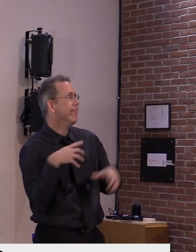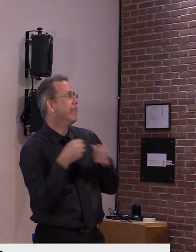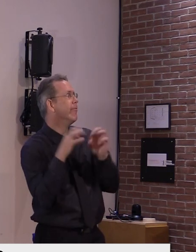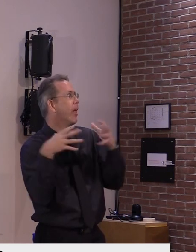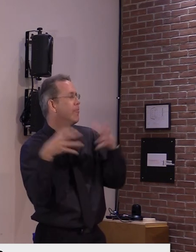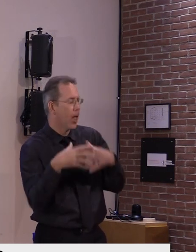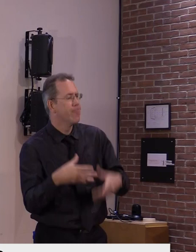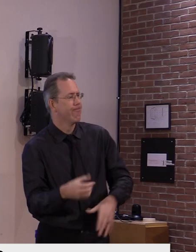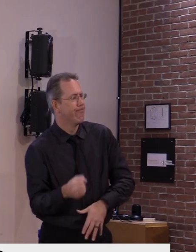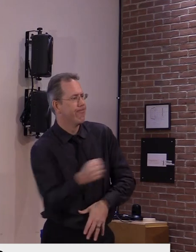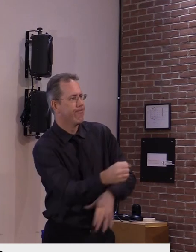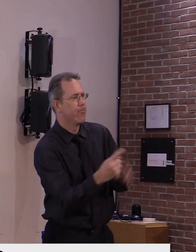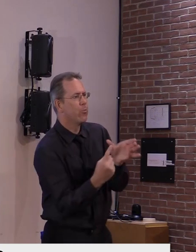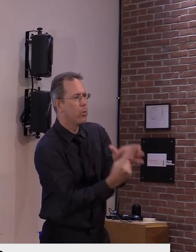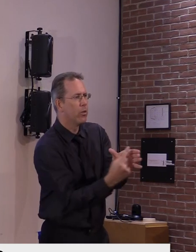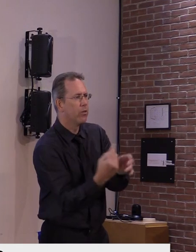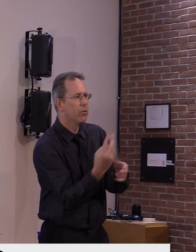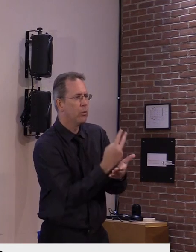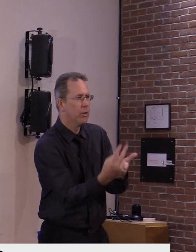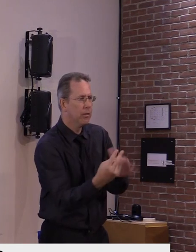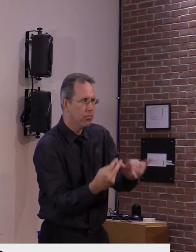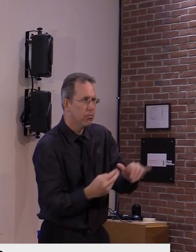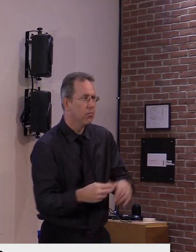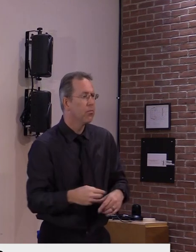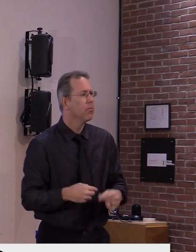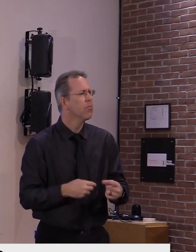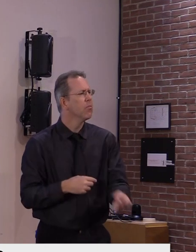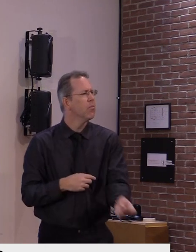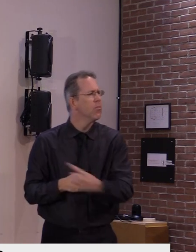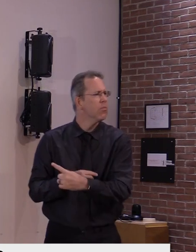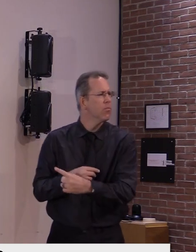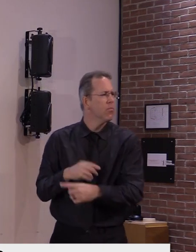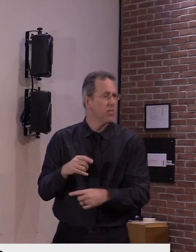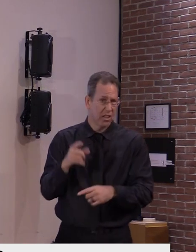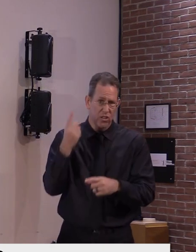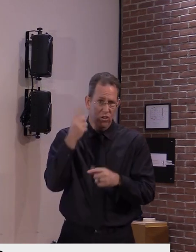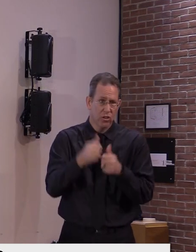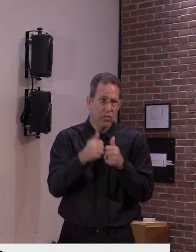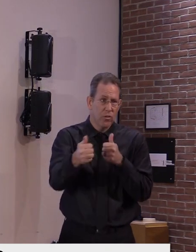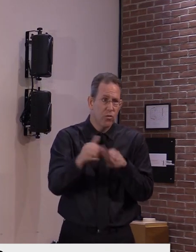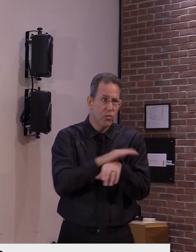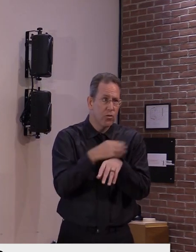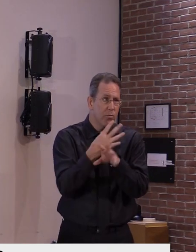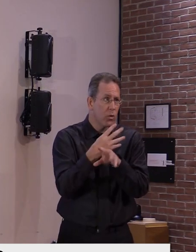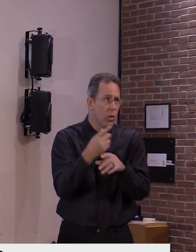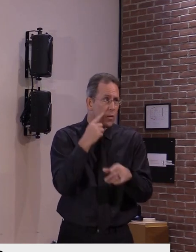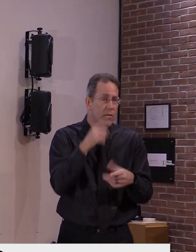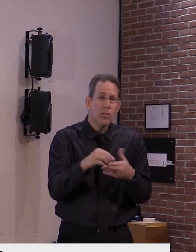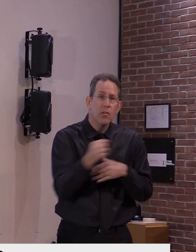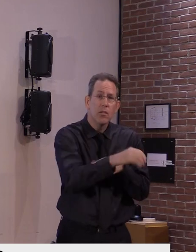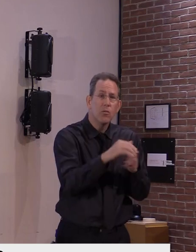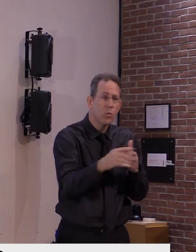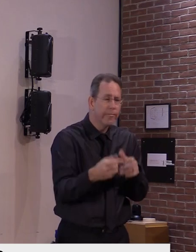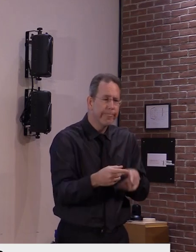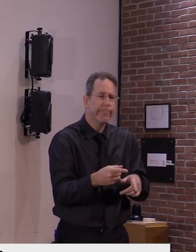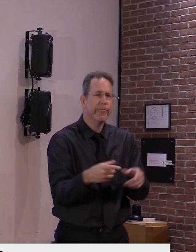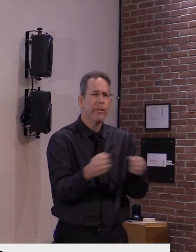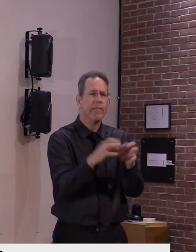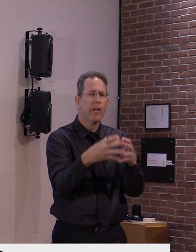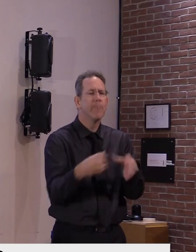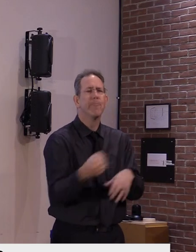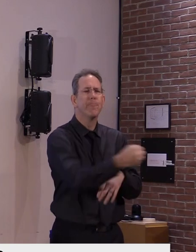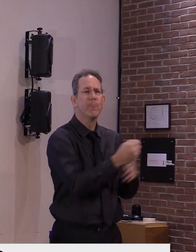Thanksgiving? I was wondering if you just kind of discuss your thinking about that and whether you weighed sort of the